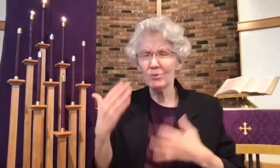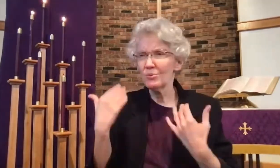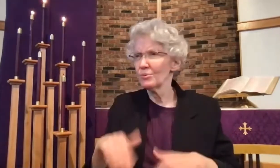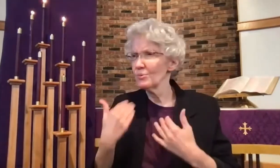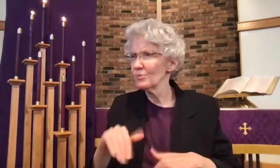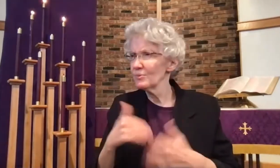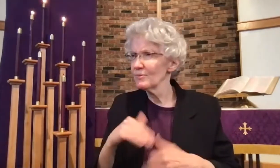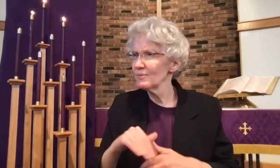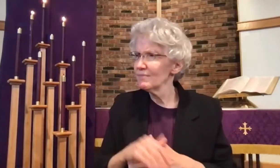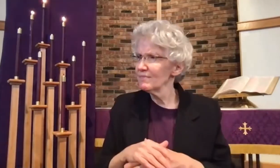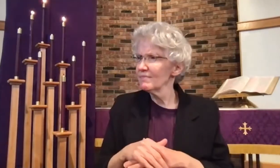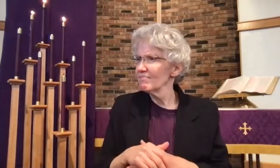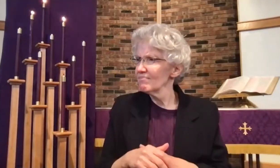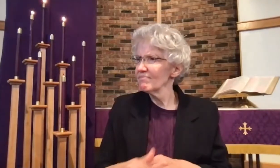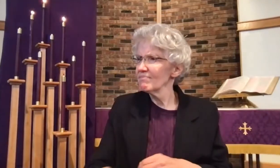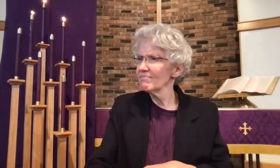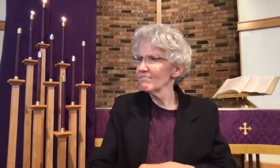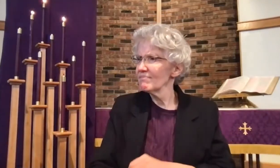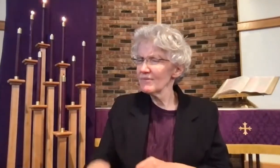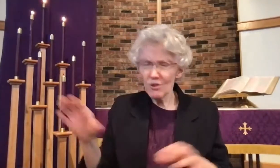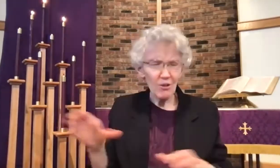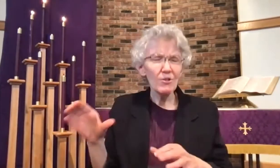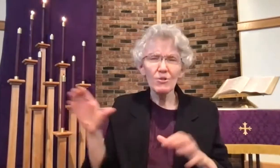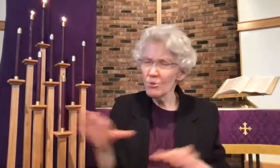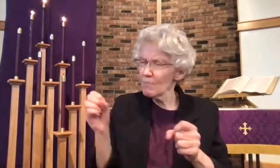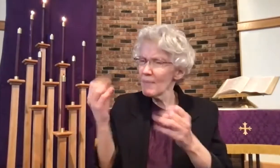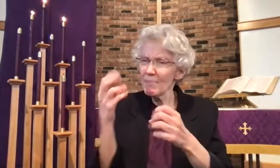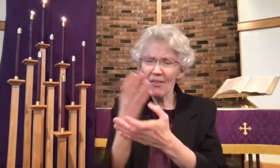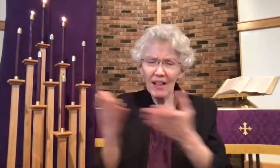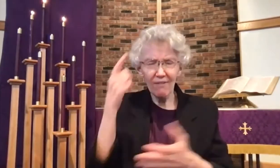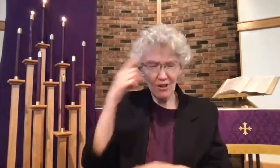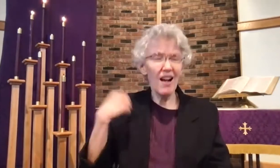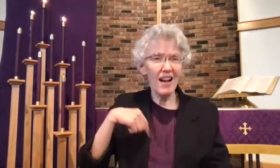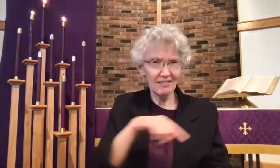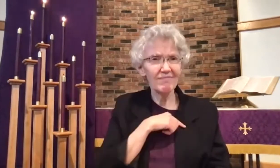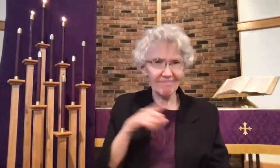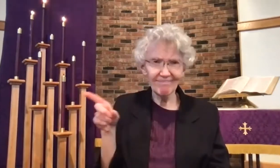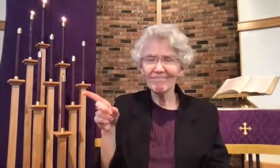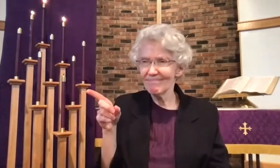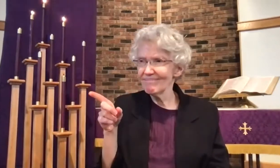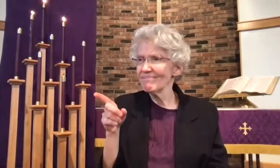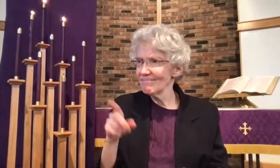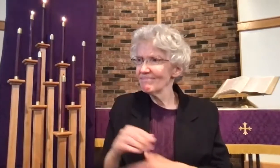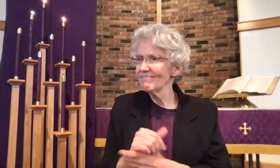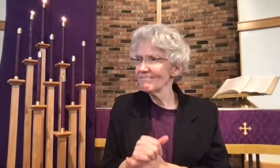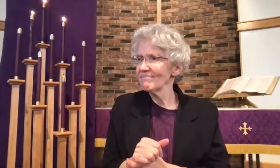for his willingness to do all of this on our behalf and many other things that he has